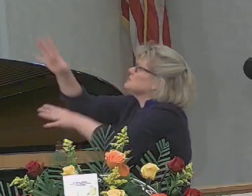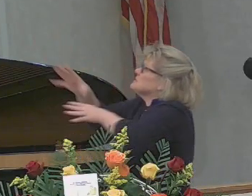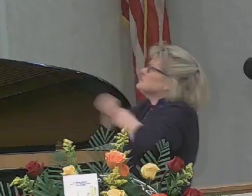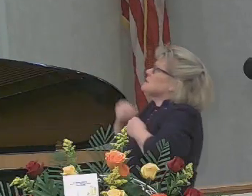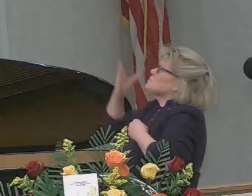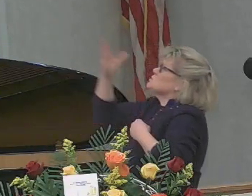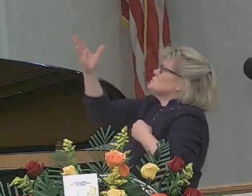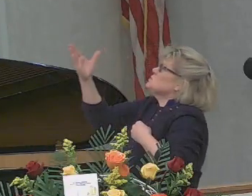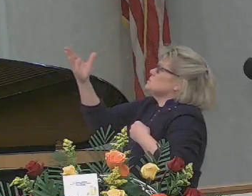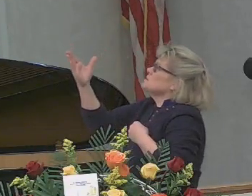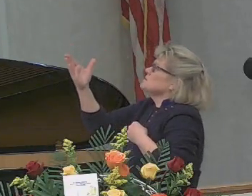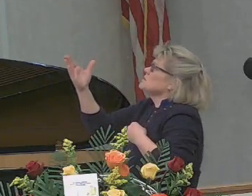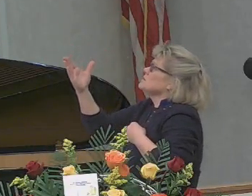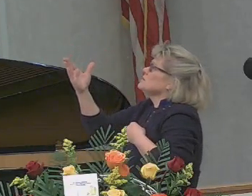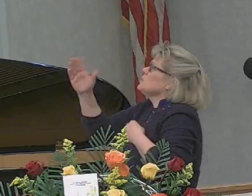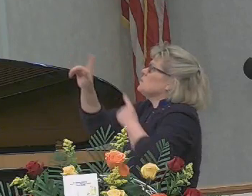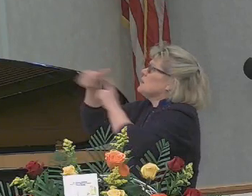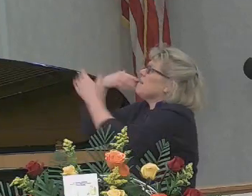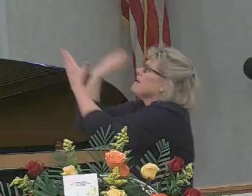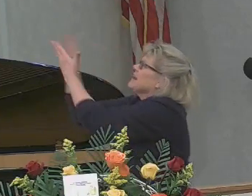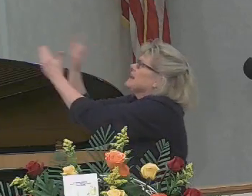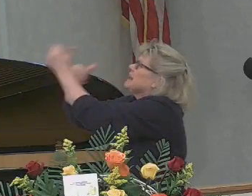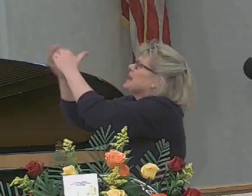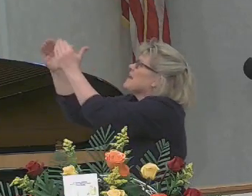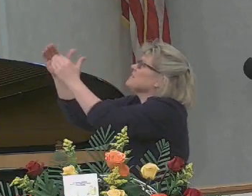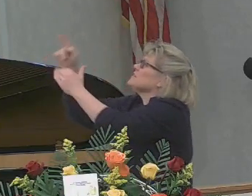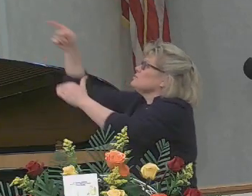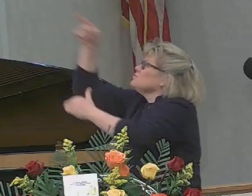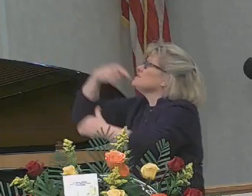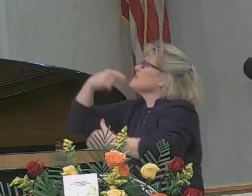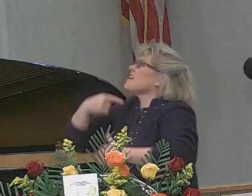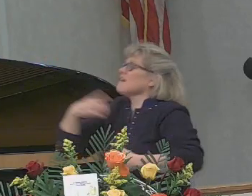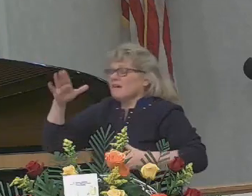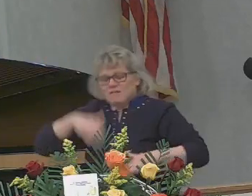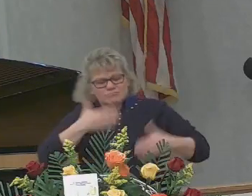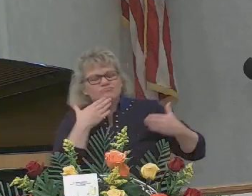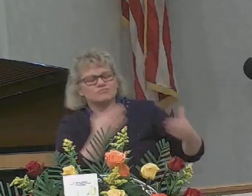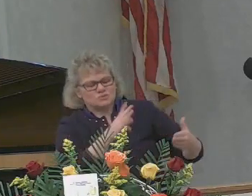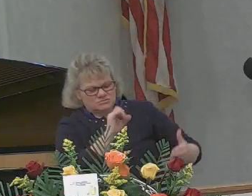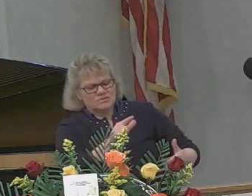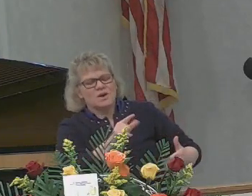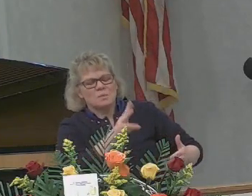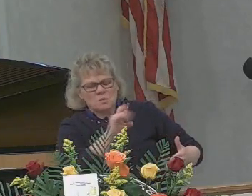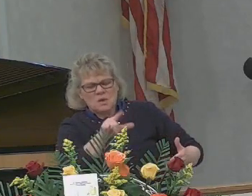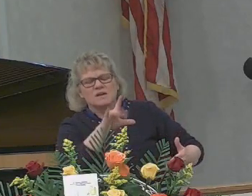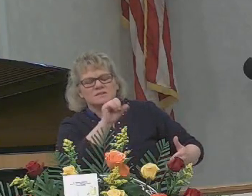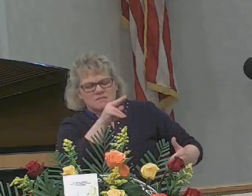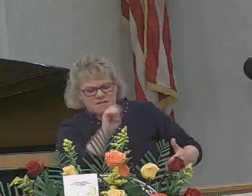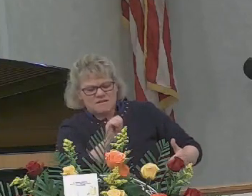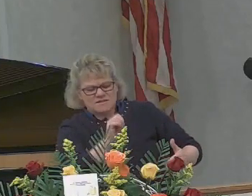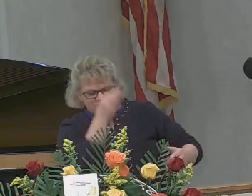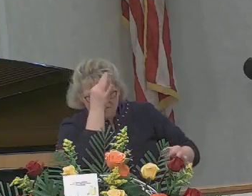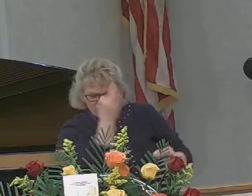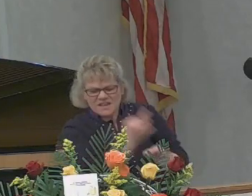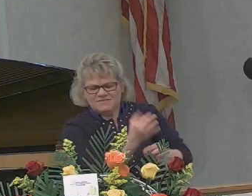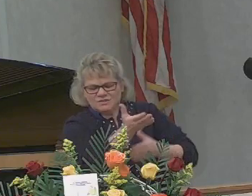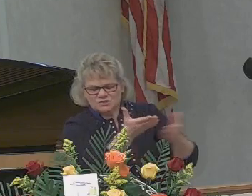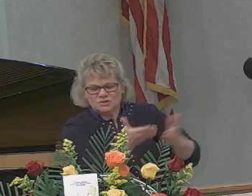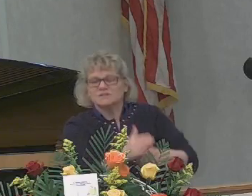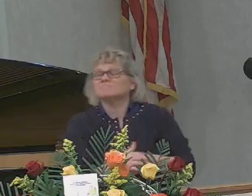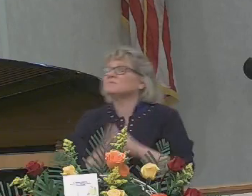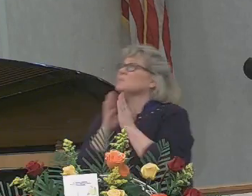That I might hear when I get to heaven, 'Well done, thou good and faithful servant.'"